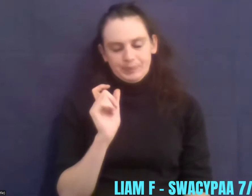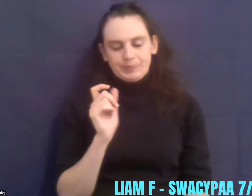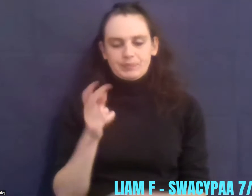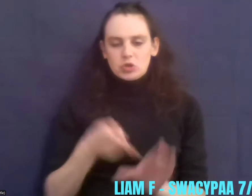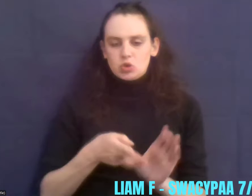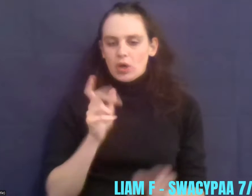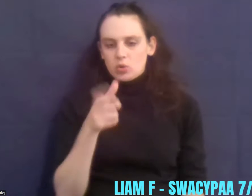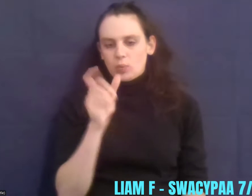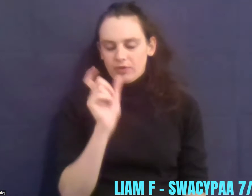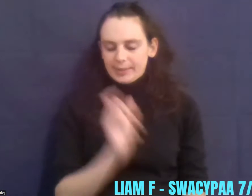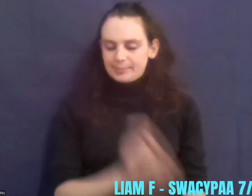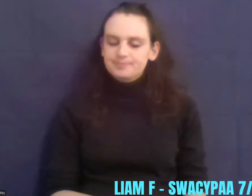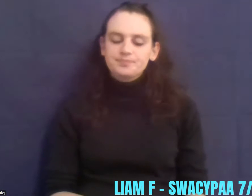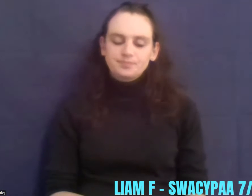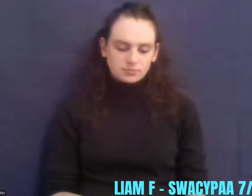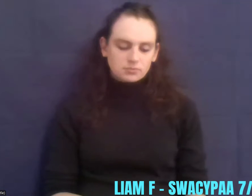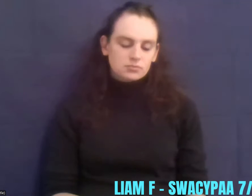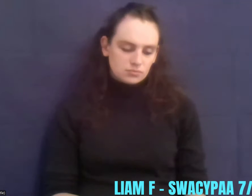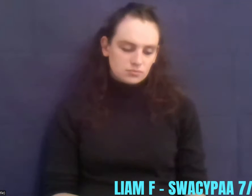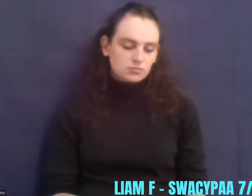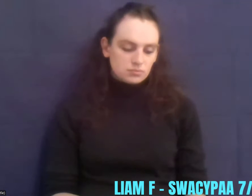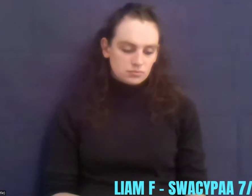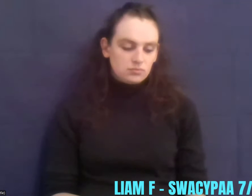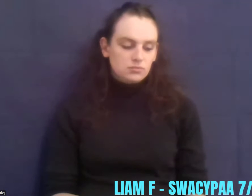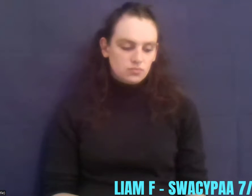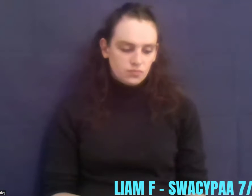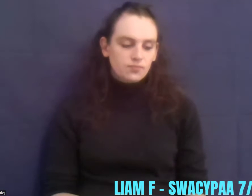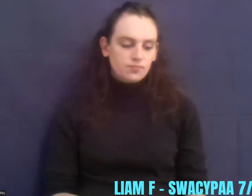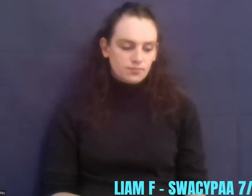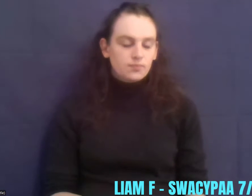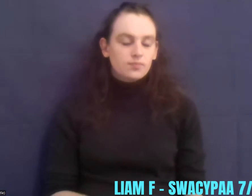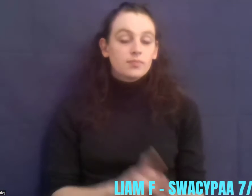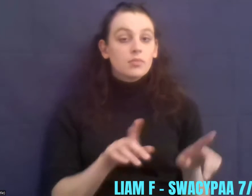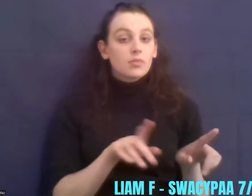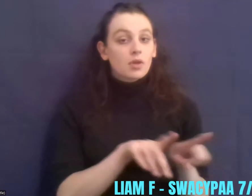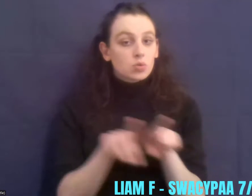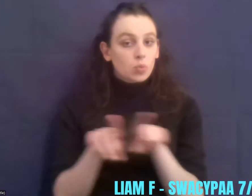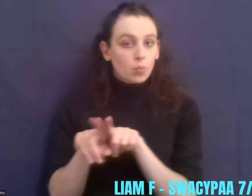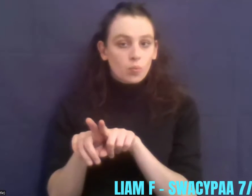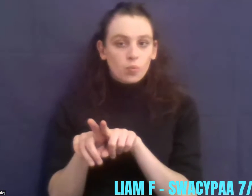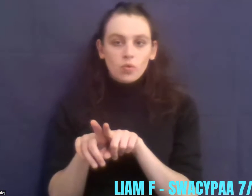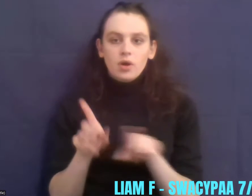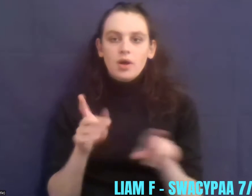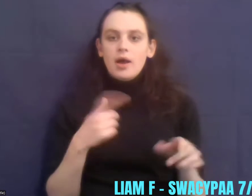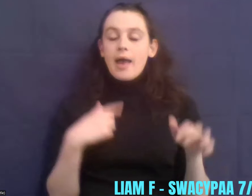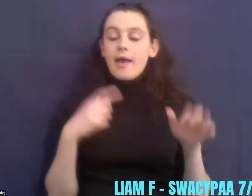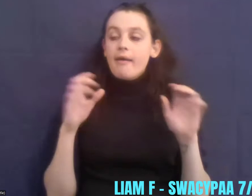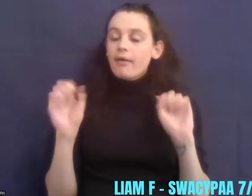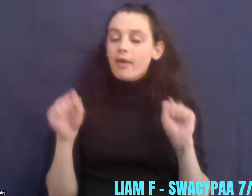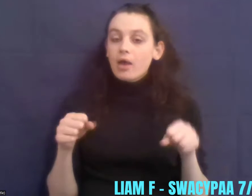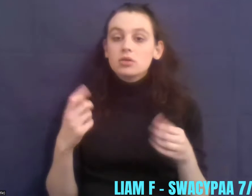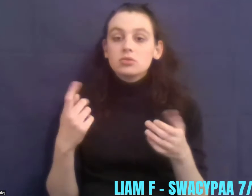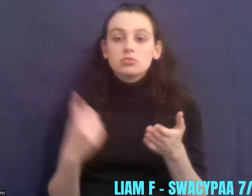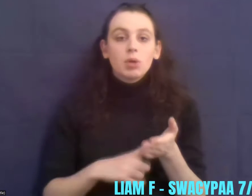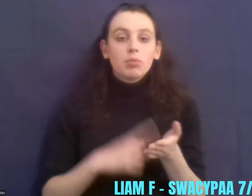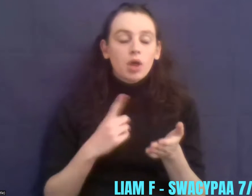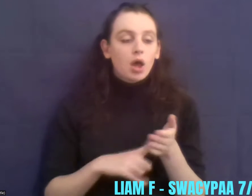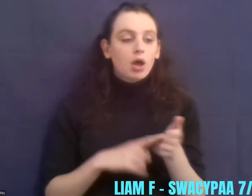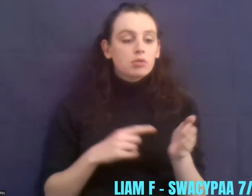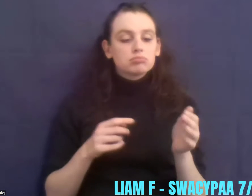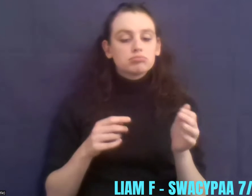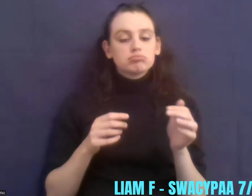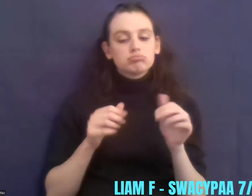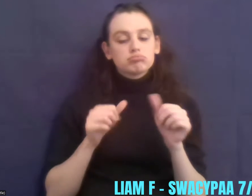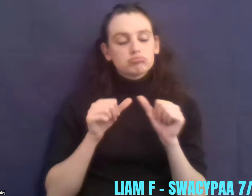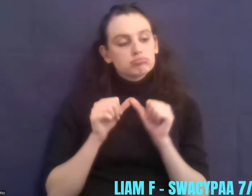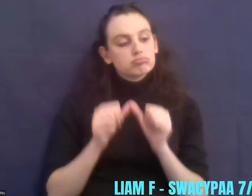that I can really stay in line, and how I keep myself from getting